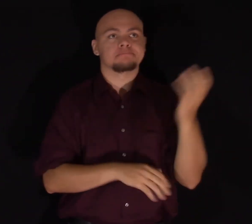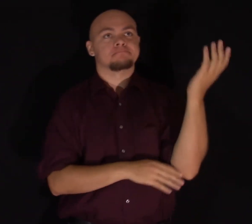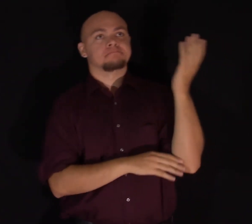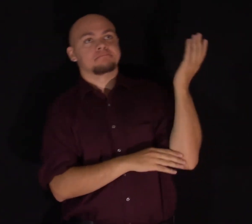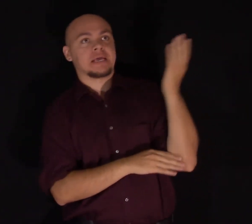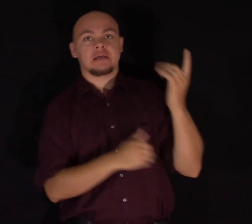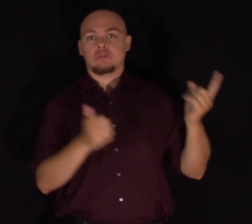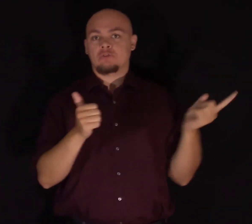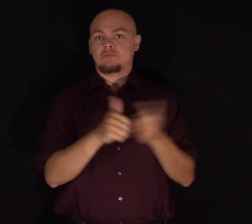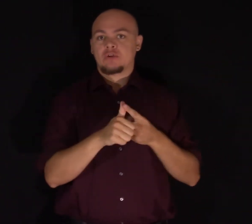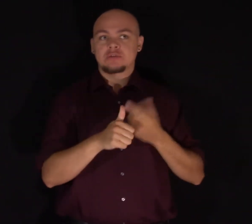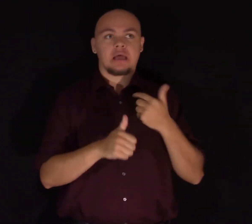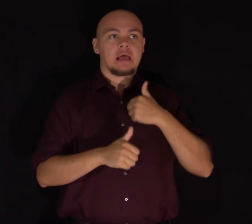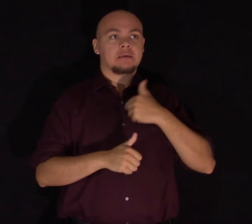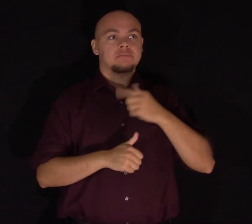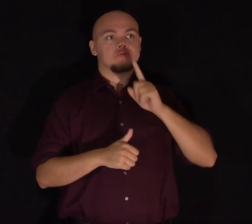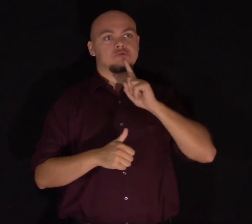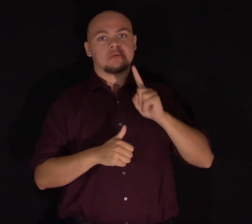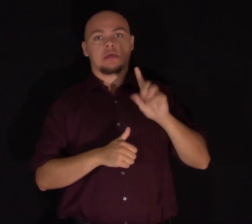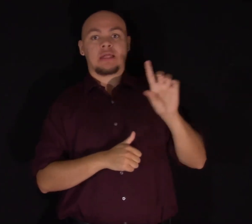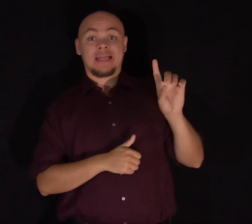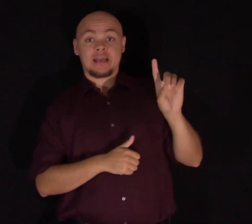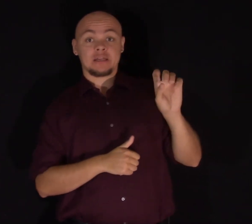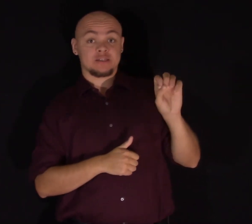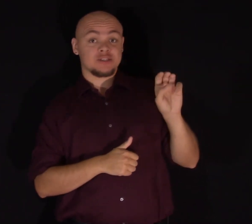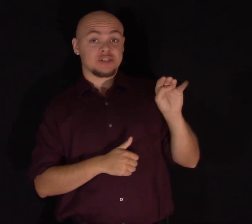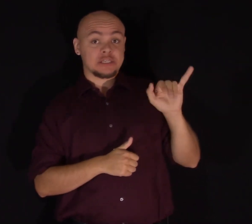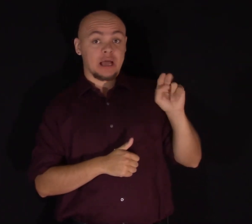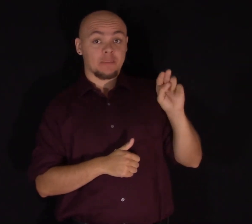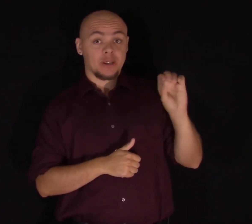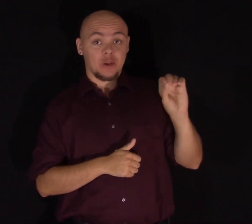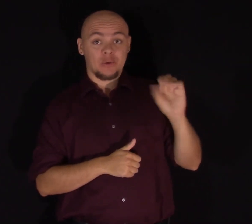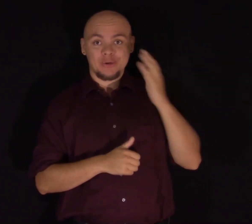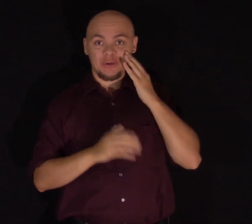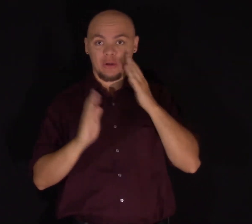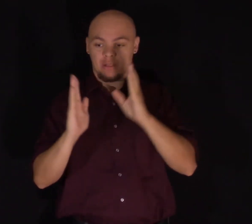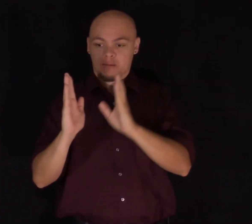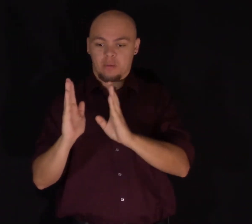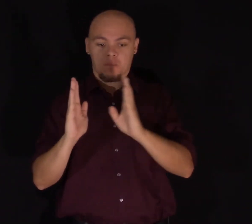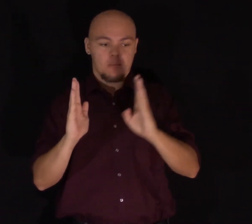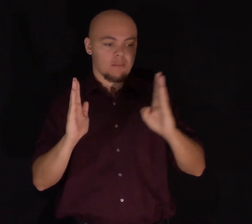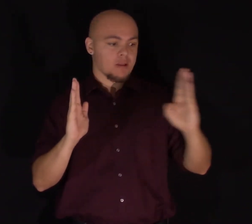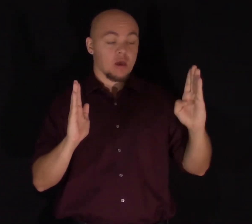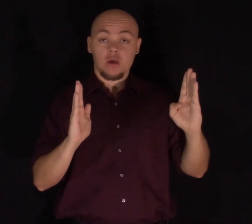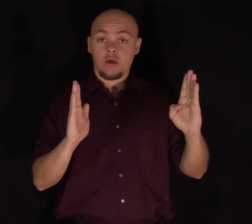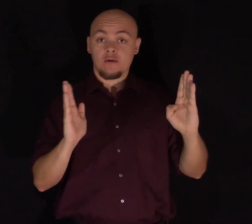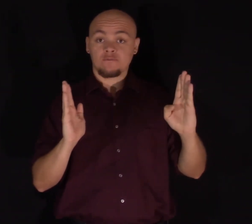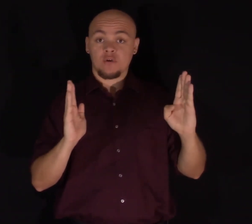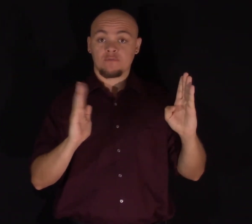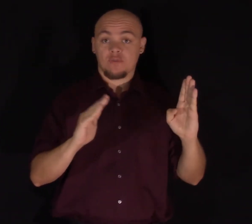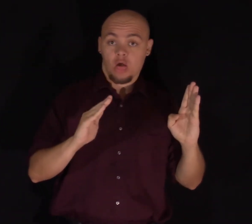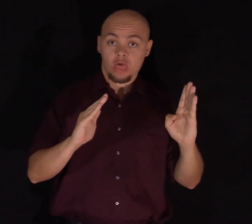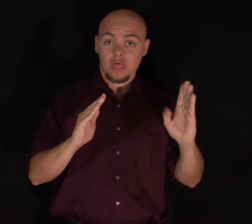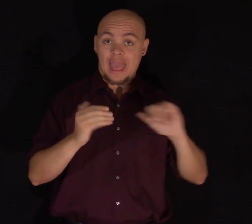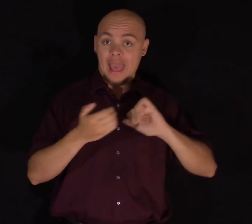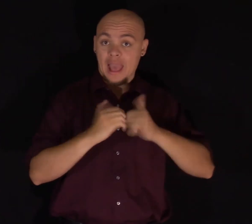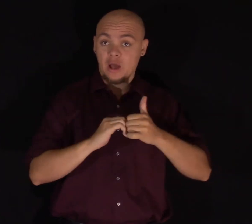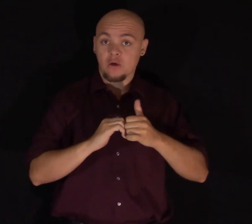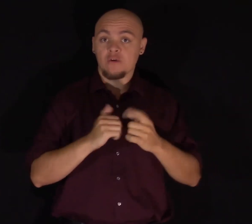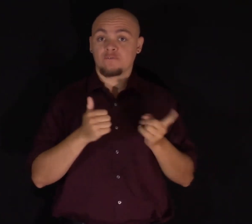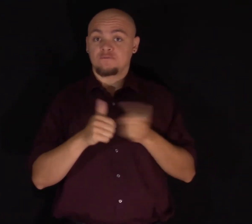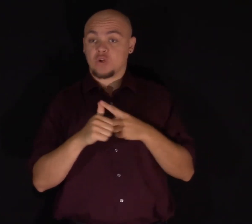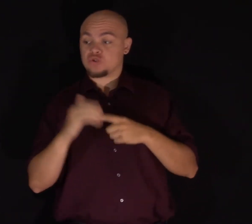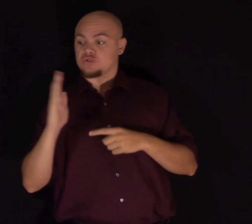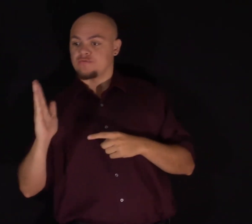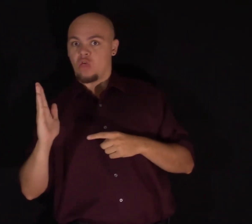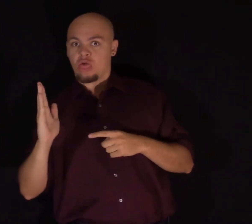and by being the domino. For a line of dominoes to fall, one has to fall first, which then leaves